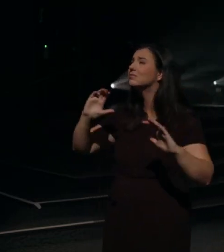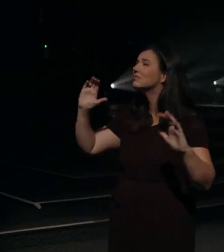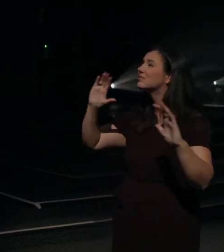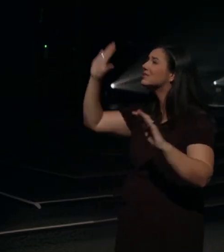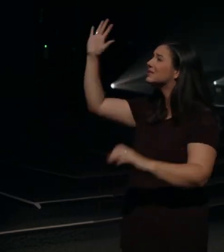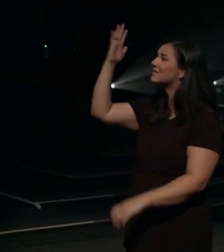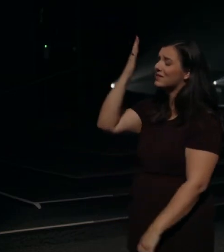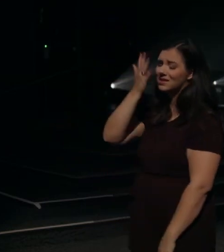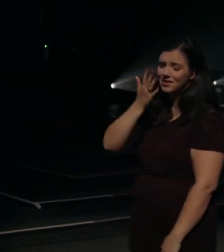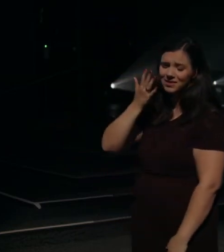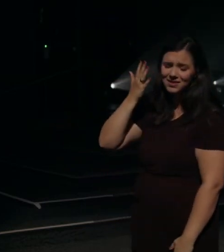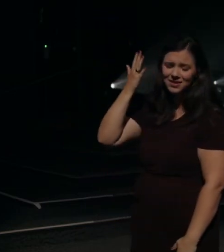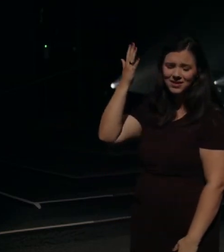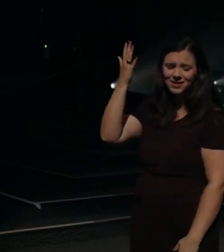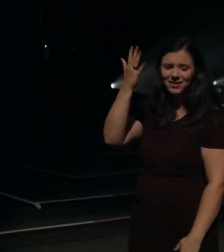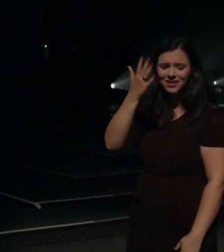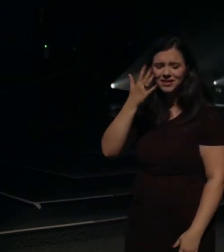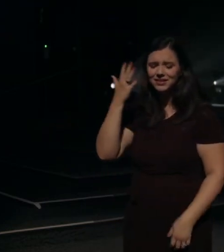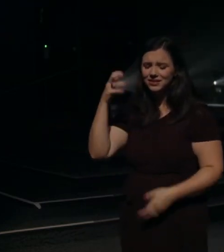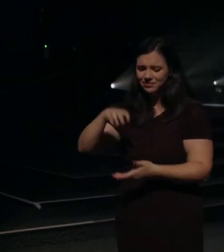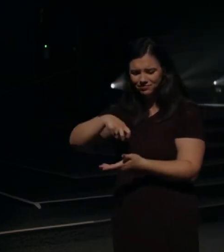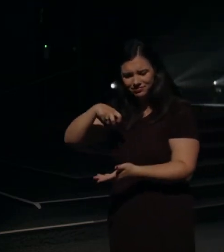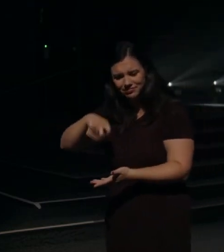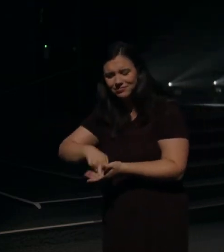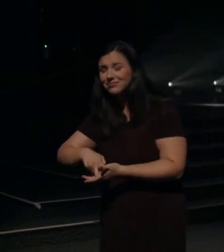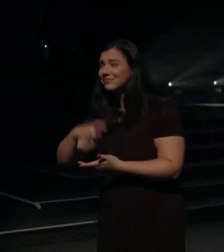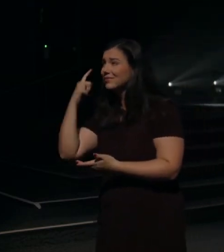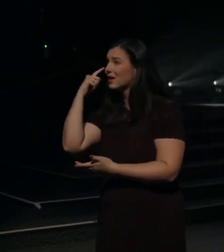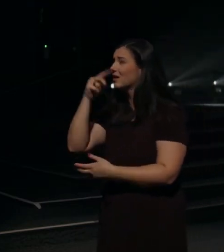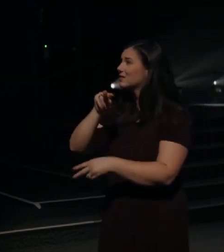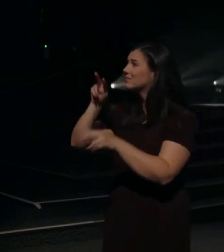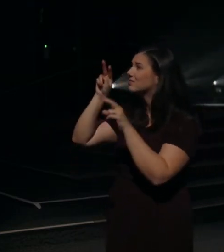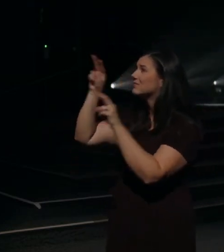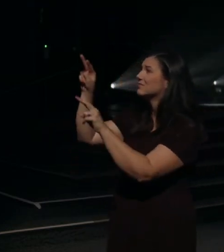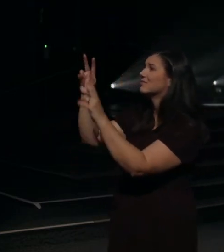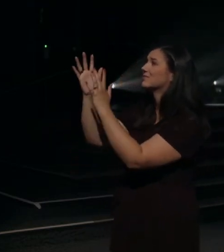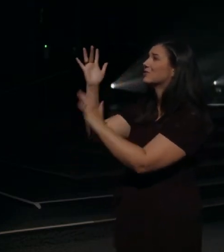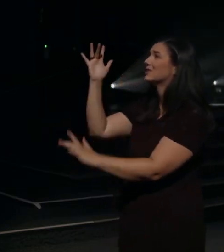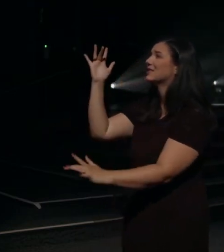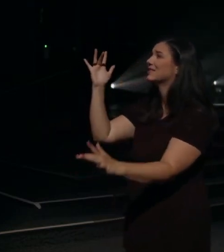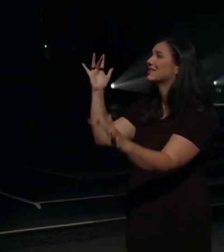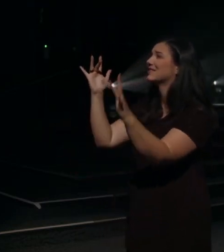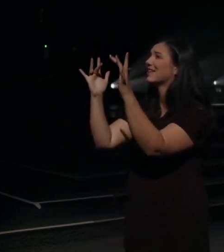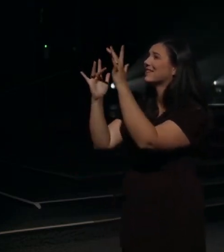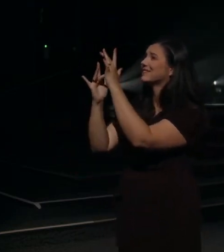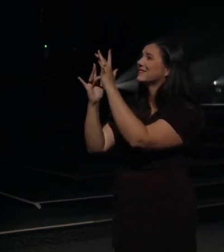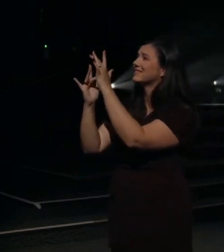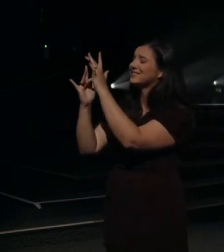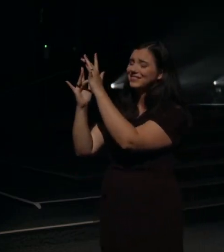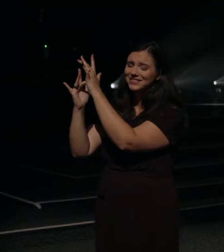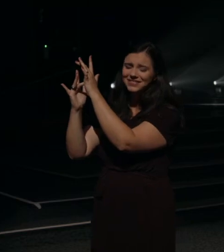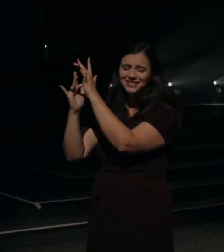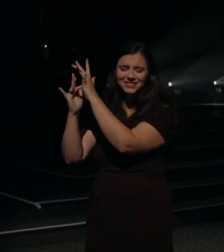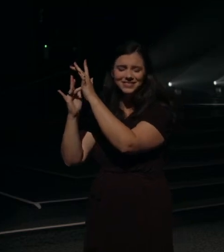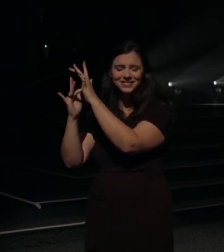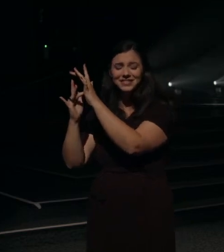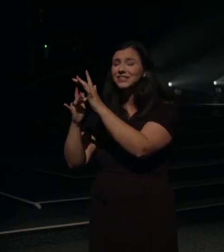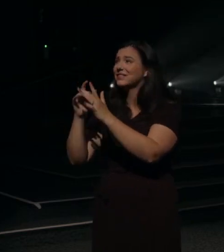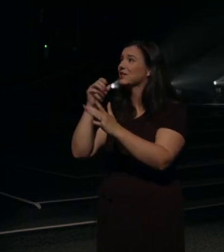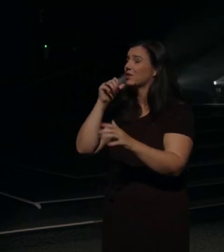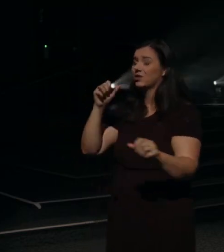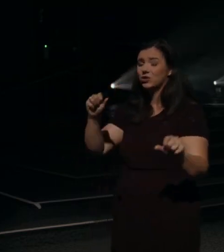his face, who bend their knee and fix their gaze on Jesus. They won't